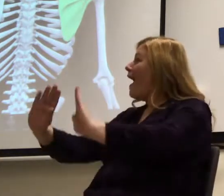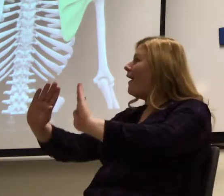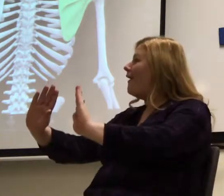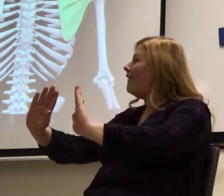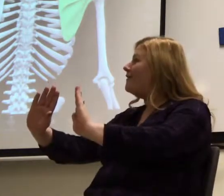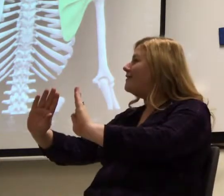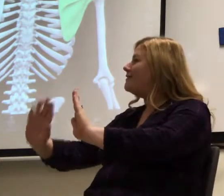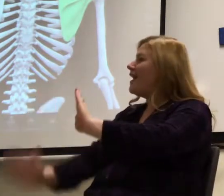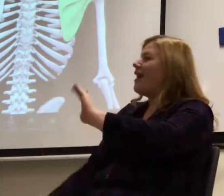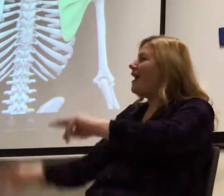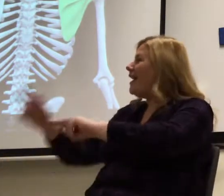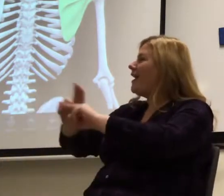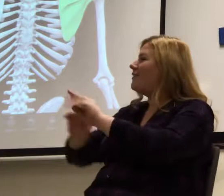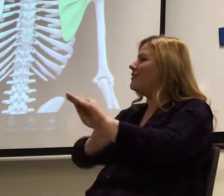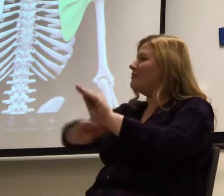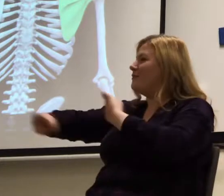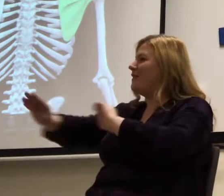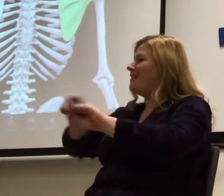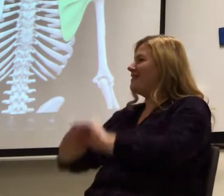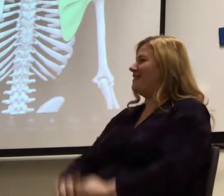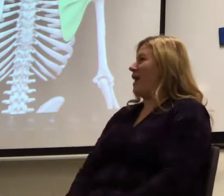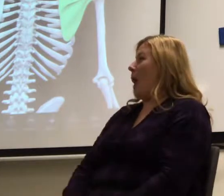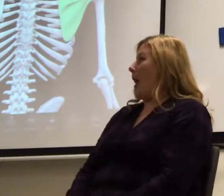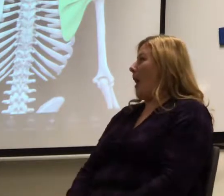increased movement.